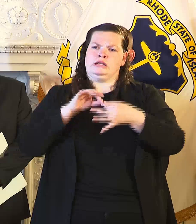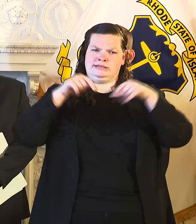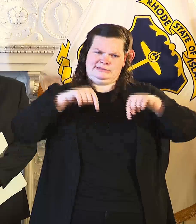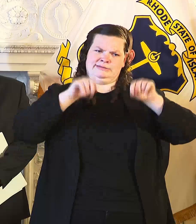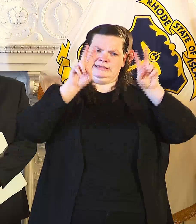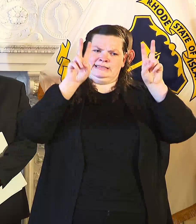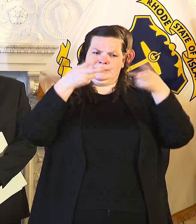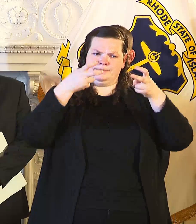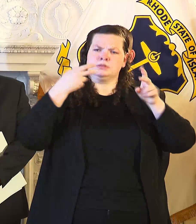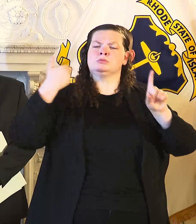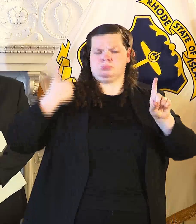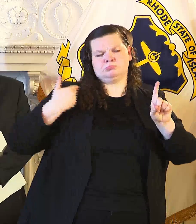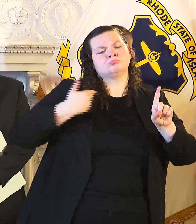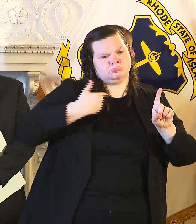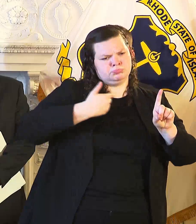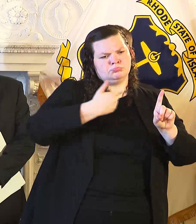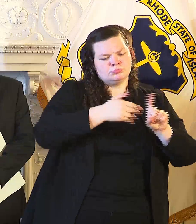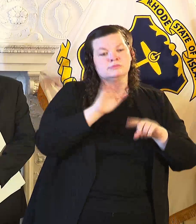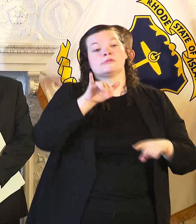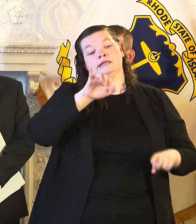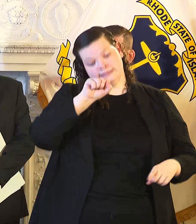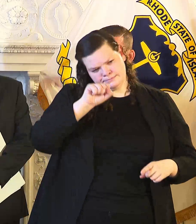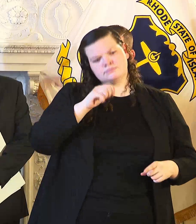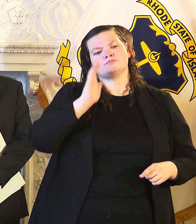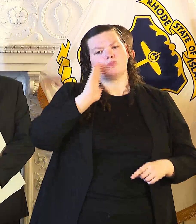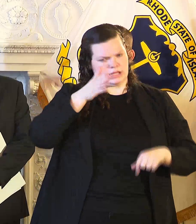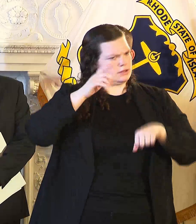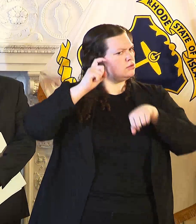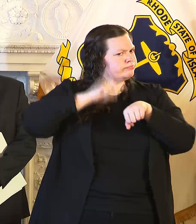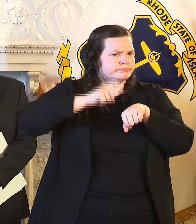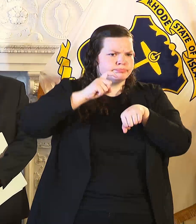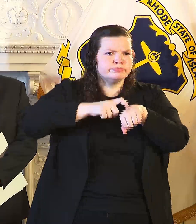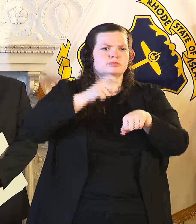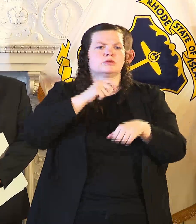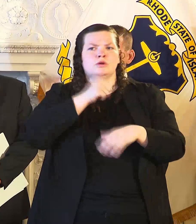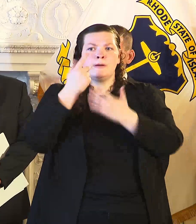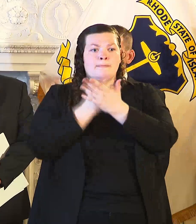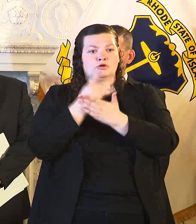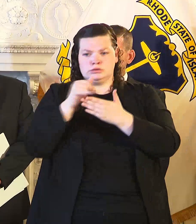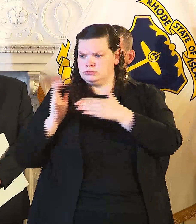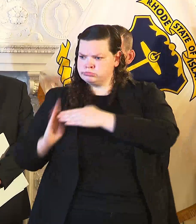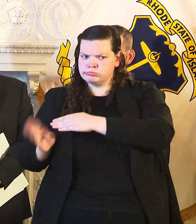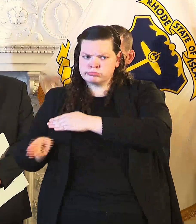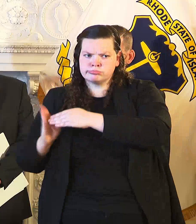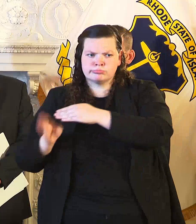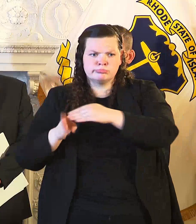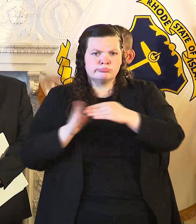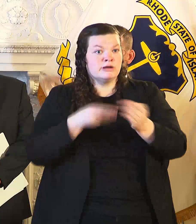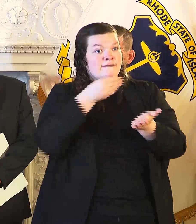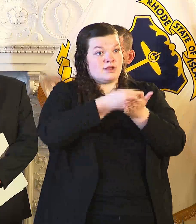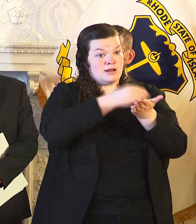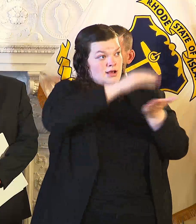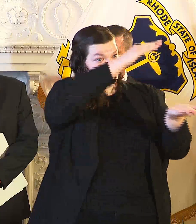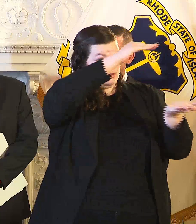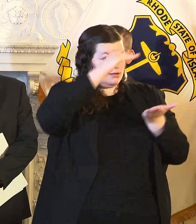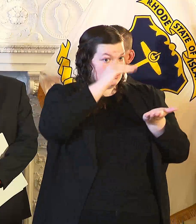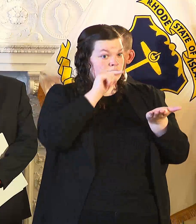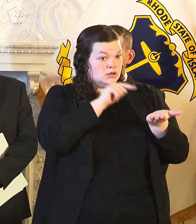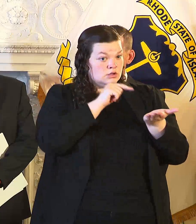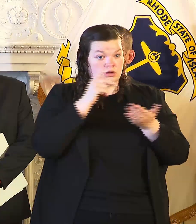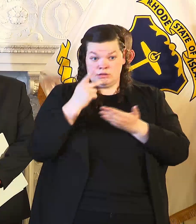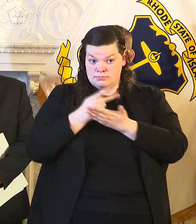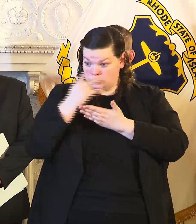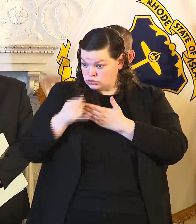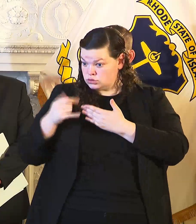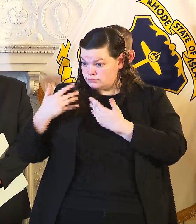last few weeks, but yeah, we're on schedule with the other projects. And so those dollars will just flow into the plan that we have to